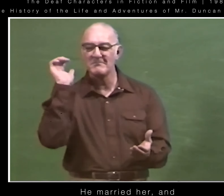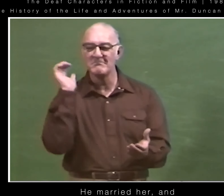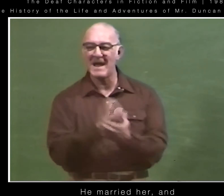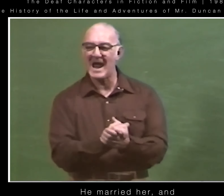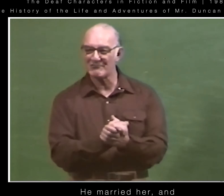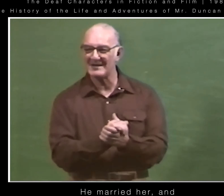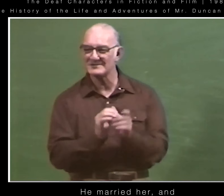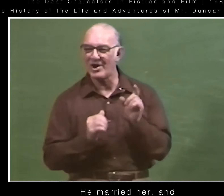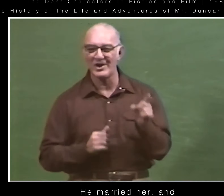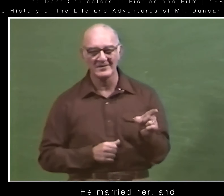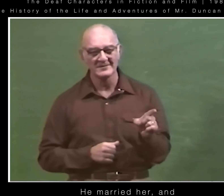marries her,